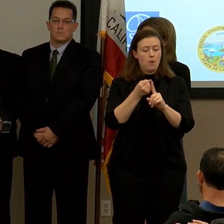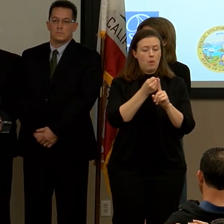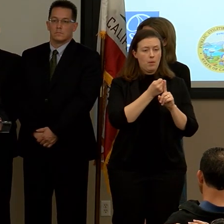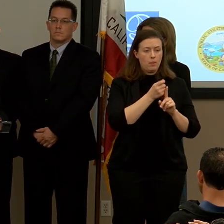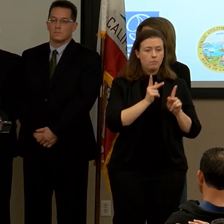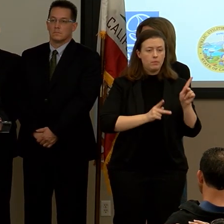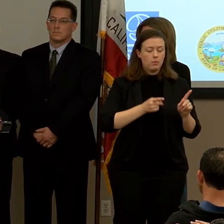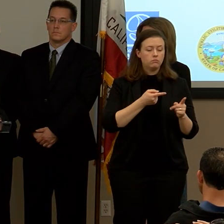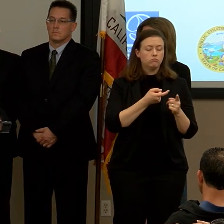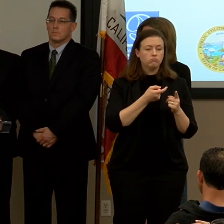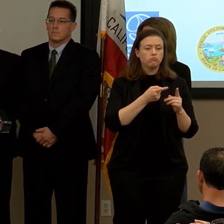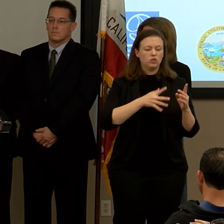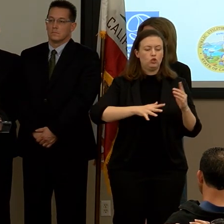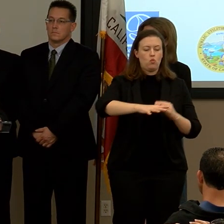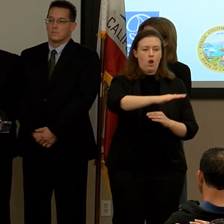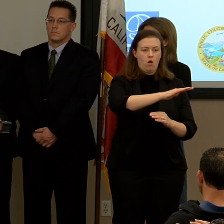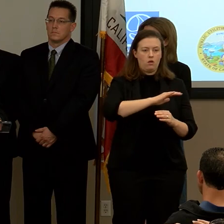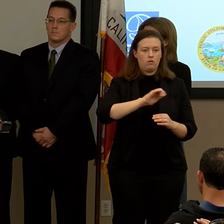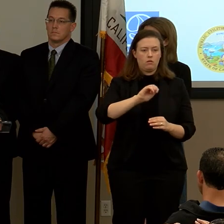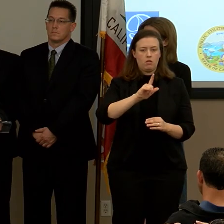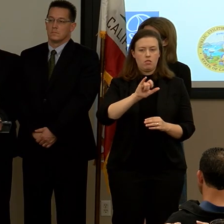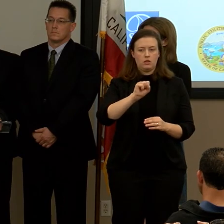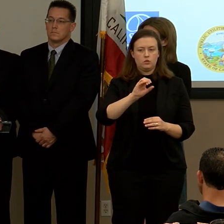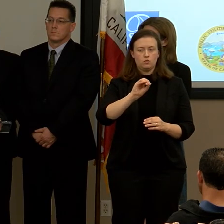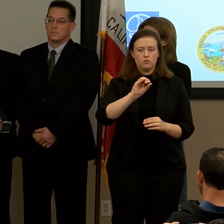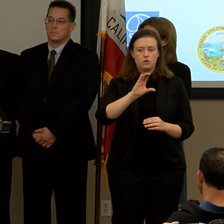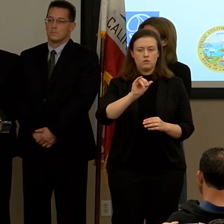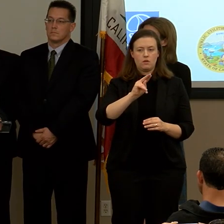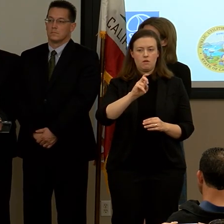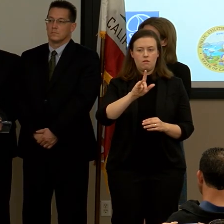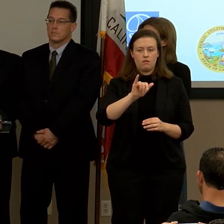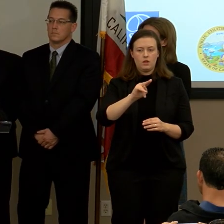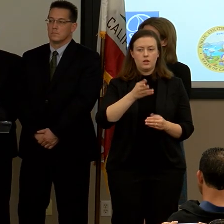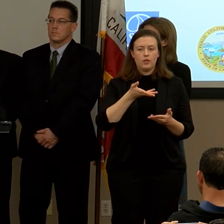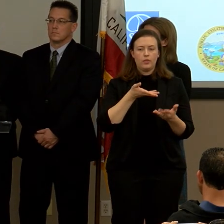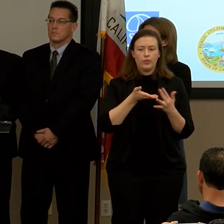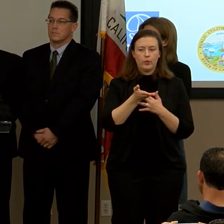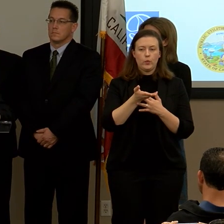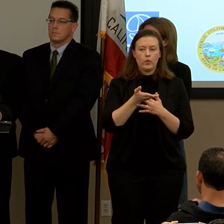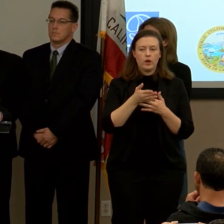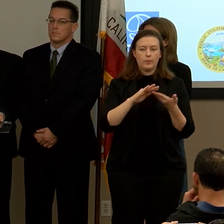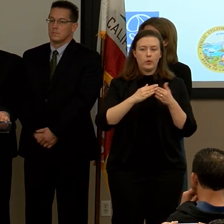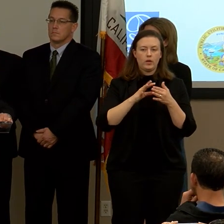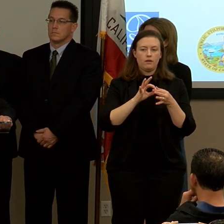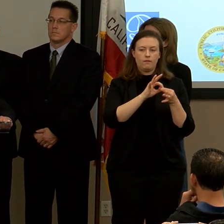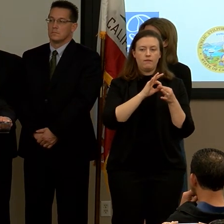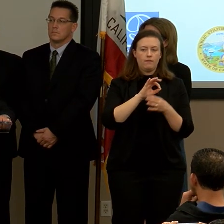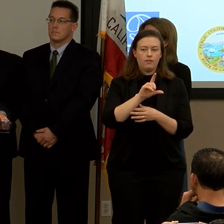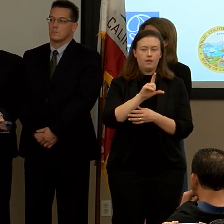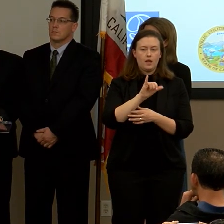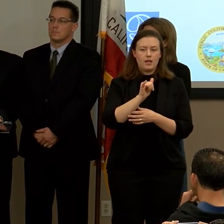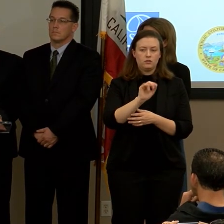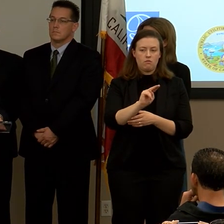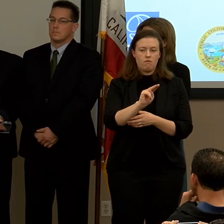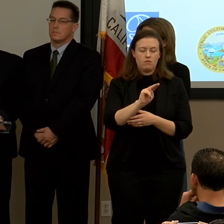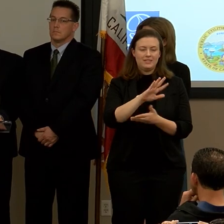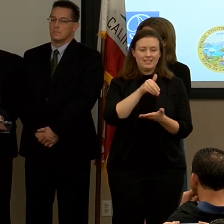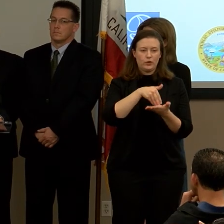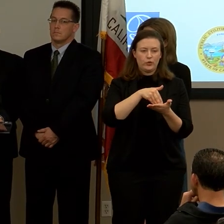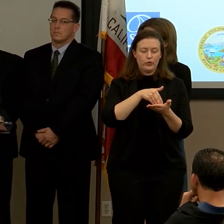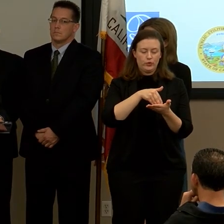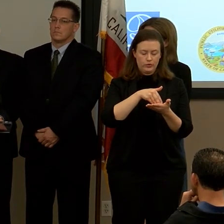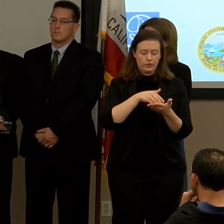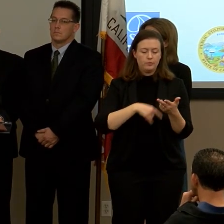communities surrounding Aliso Canyon through our community liaison program and our community resource center.